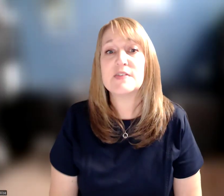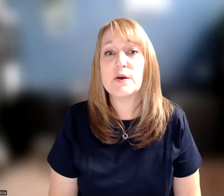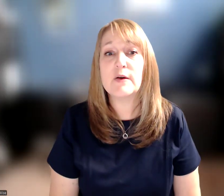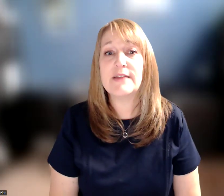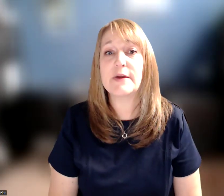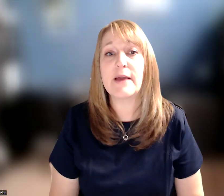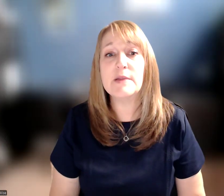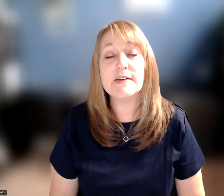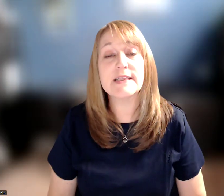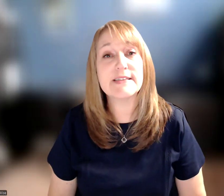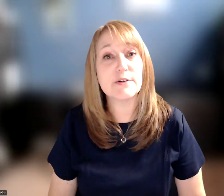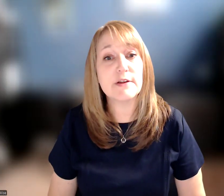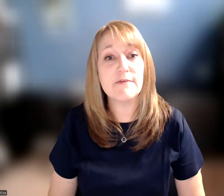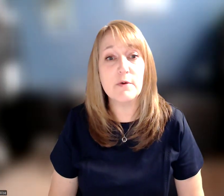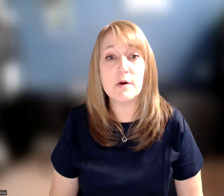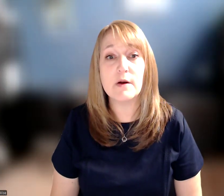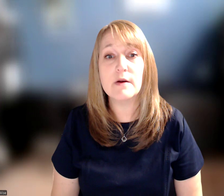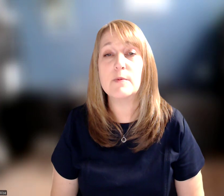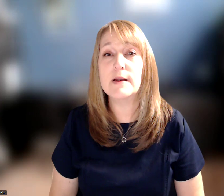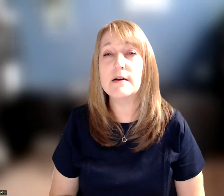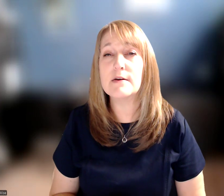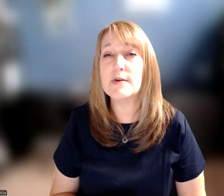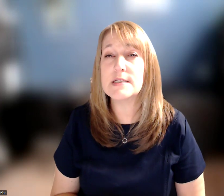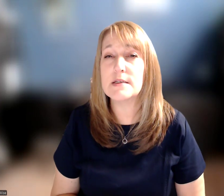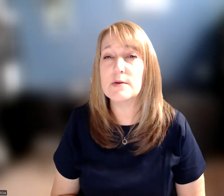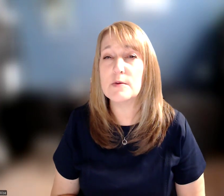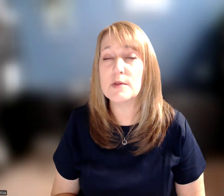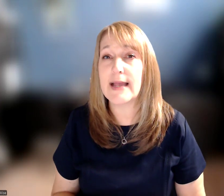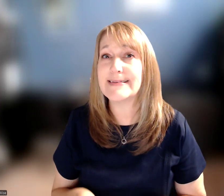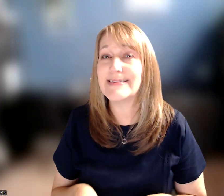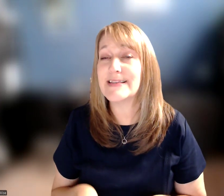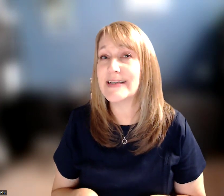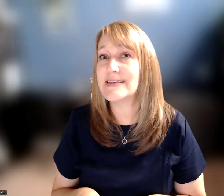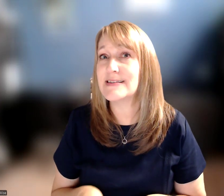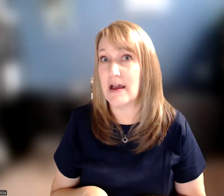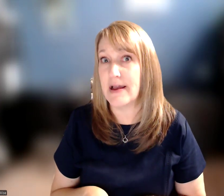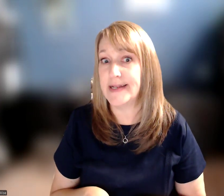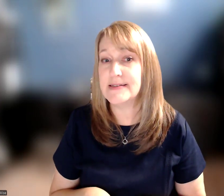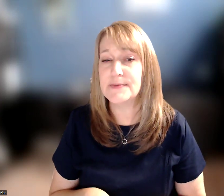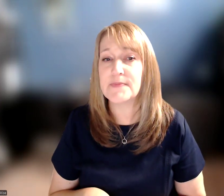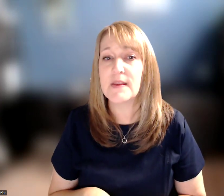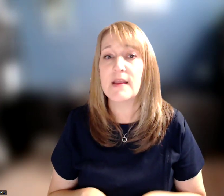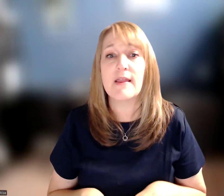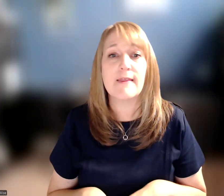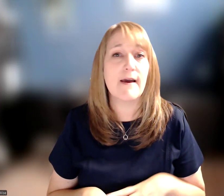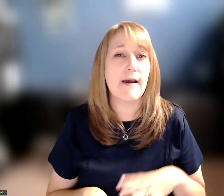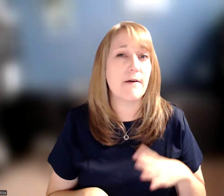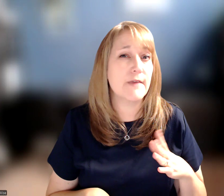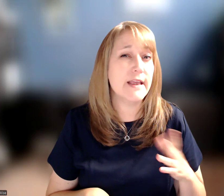So in vocabulary list 34, we're going to look at 6 signs that have